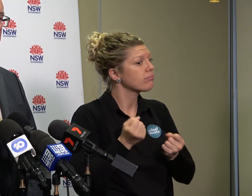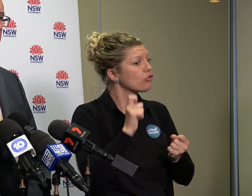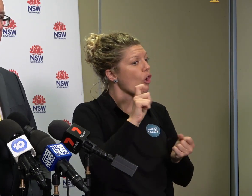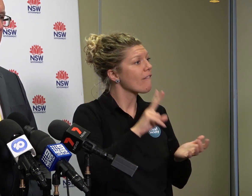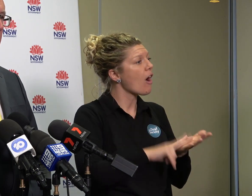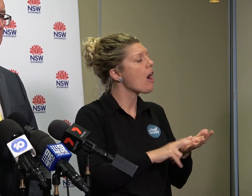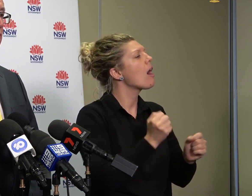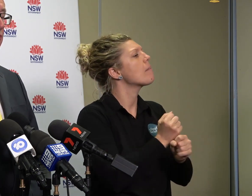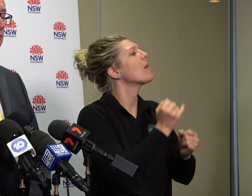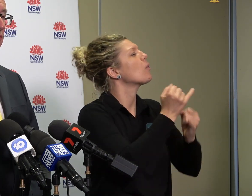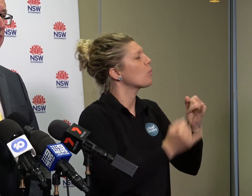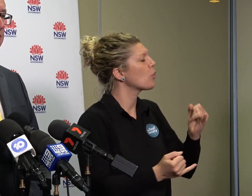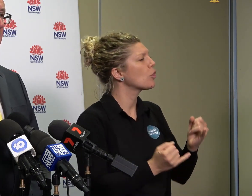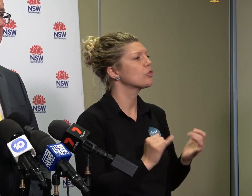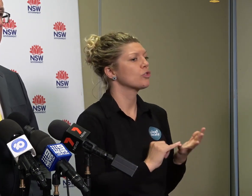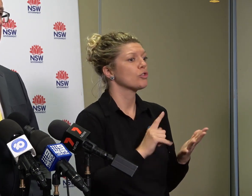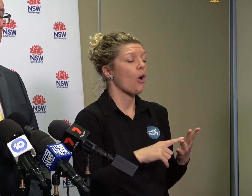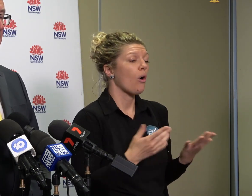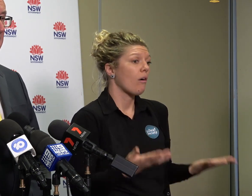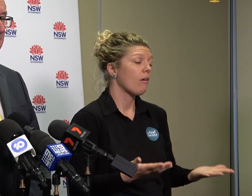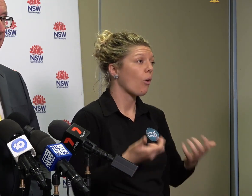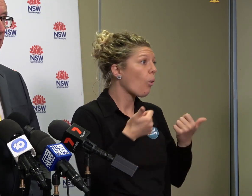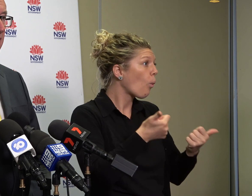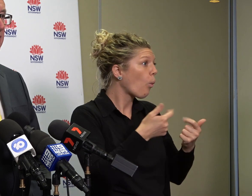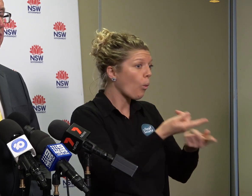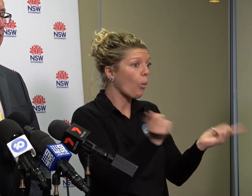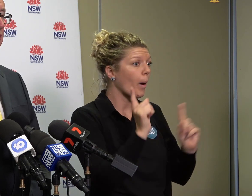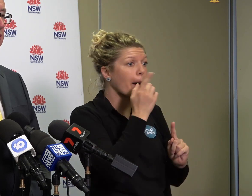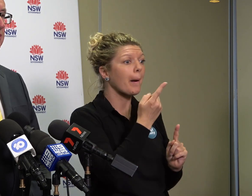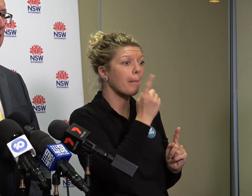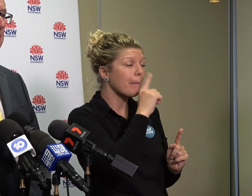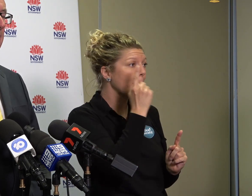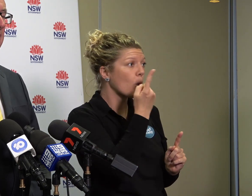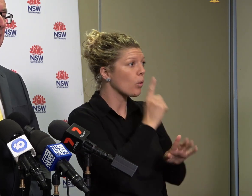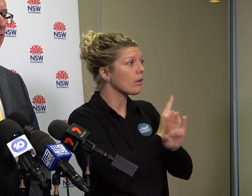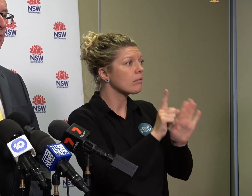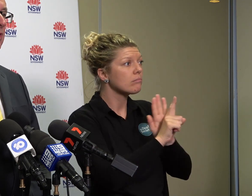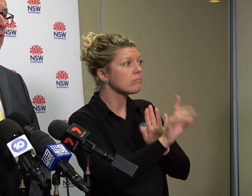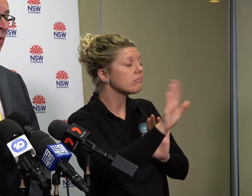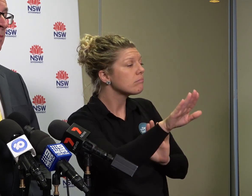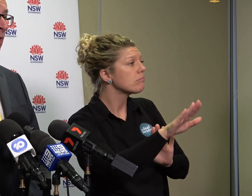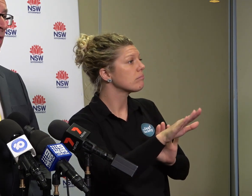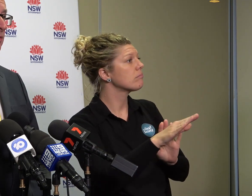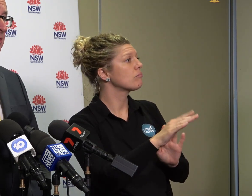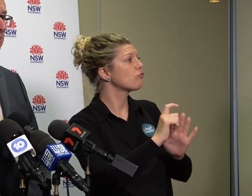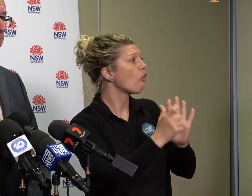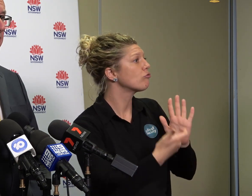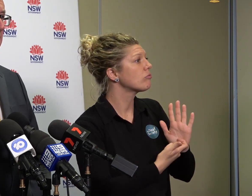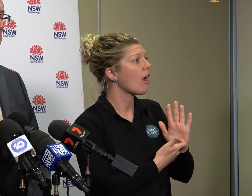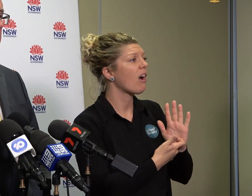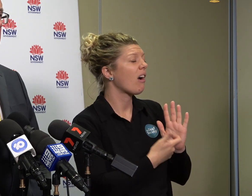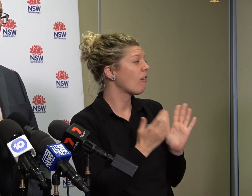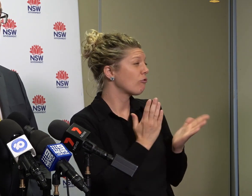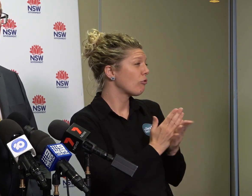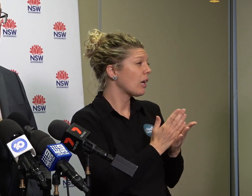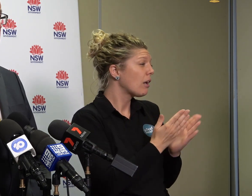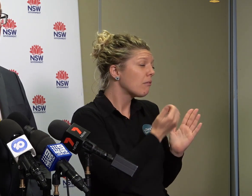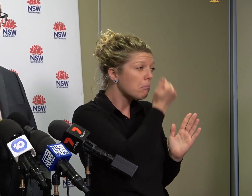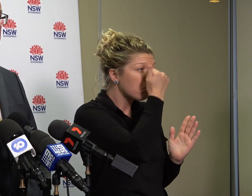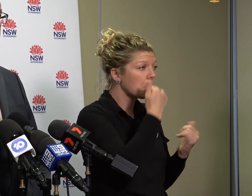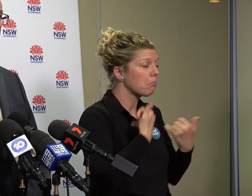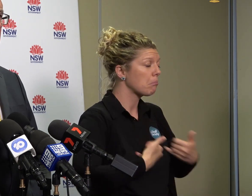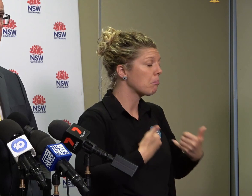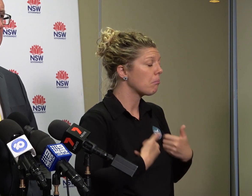certainly is a case of it's good news that people are coming forward, and it's good news that so many people are coming forward with quite mild symptoms. And